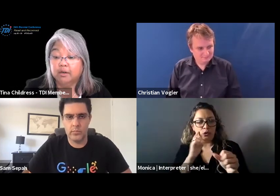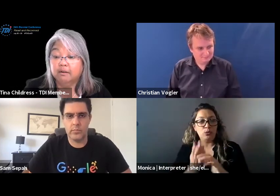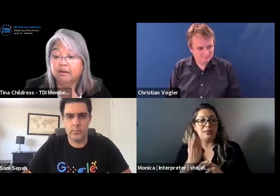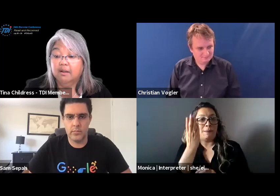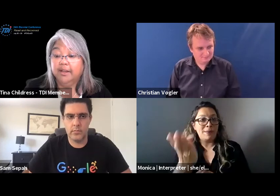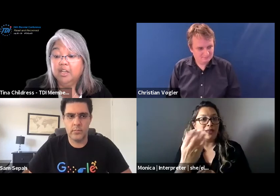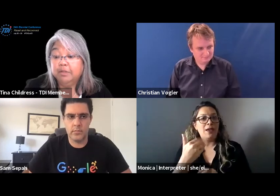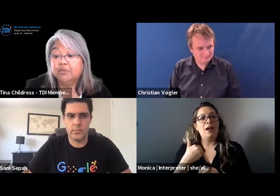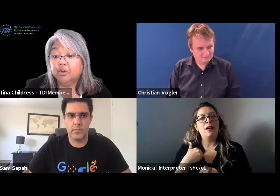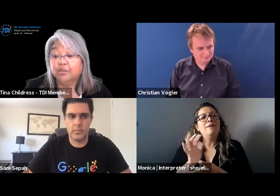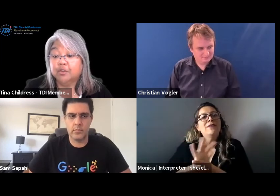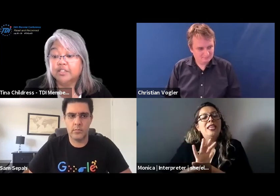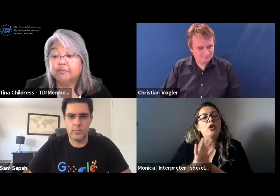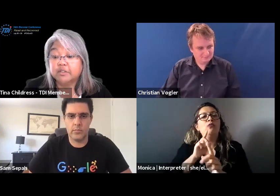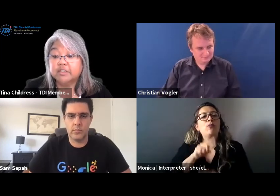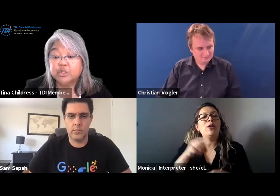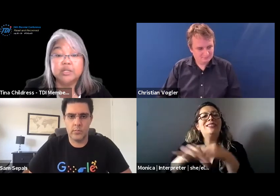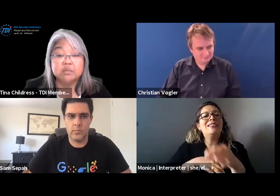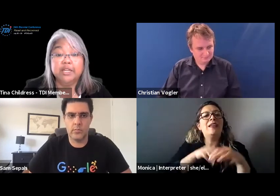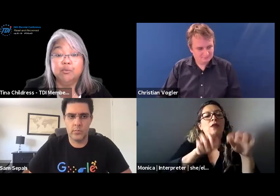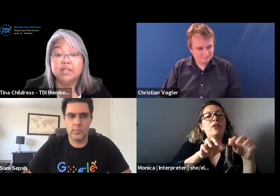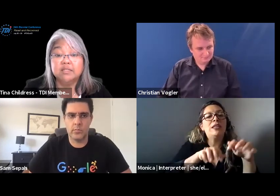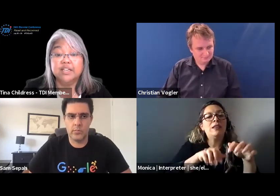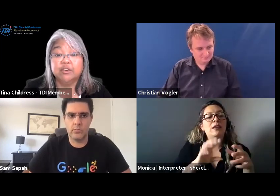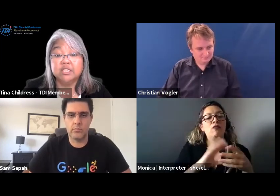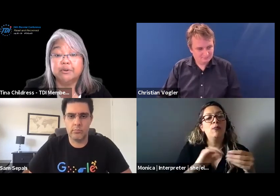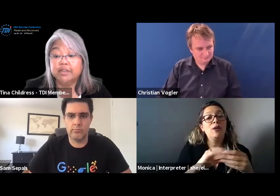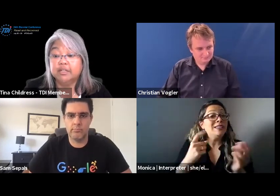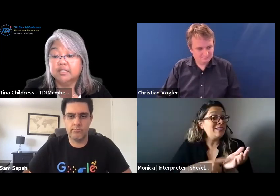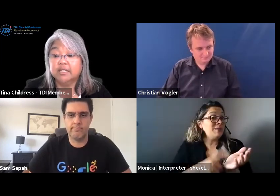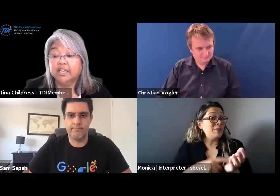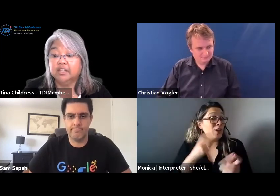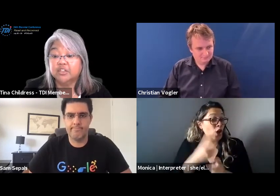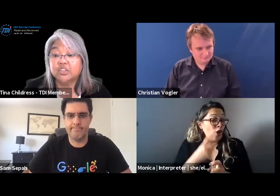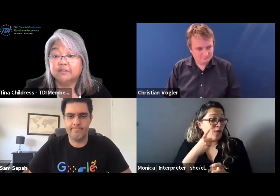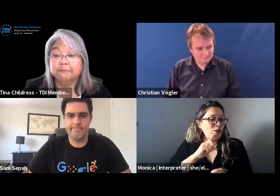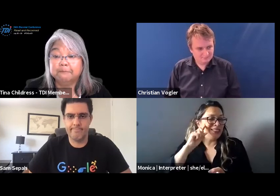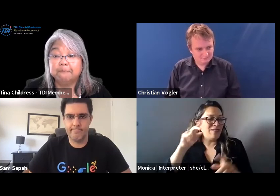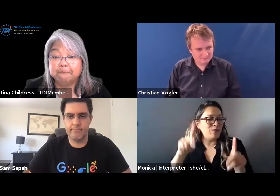report? It can be difficult for a deaf person to explain what they see or experience in English.